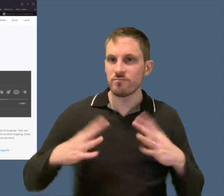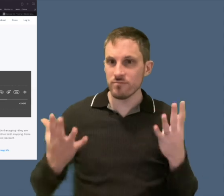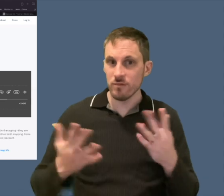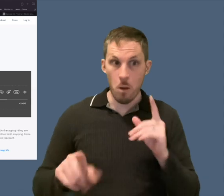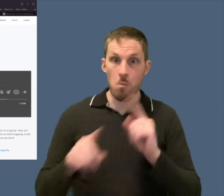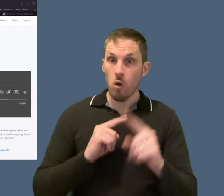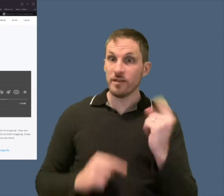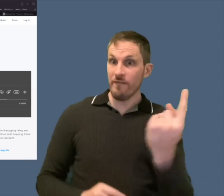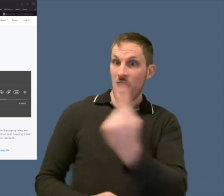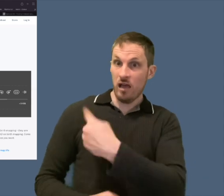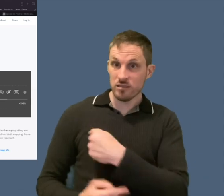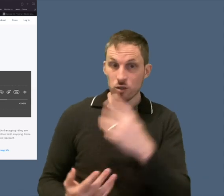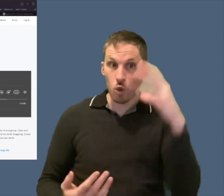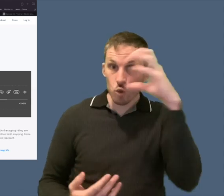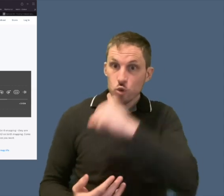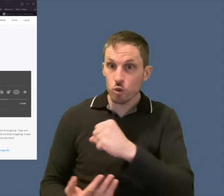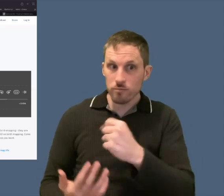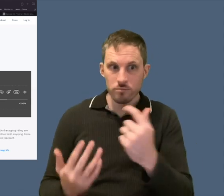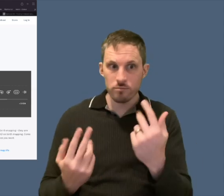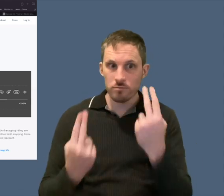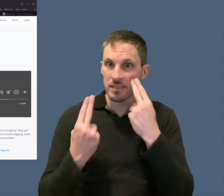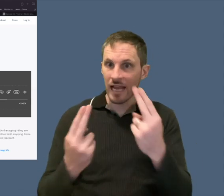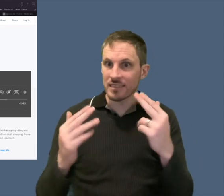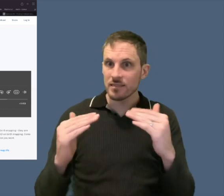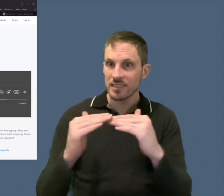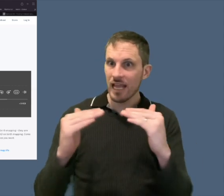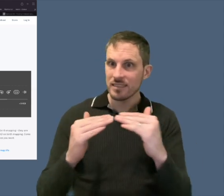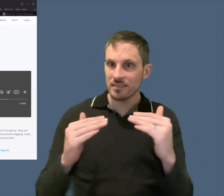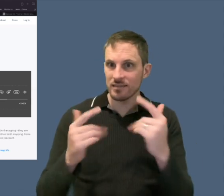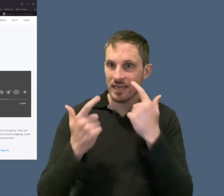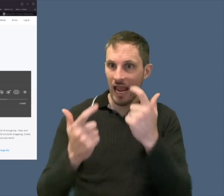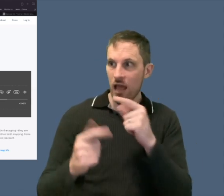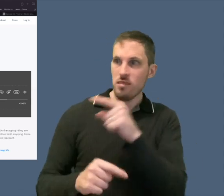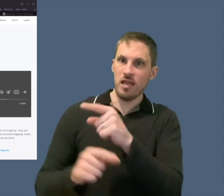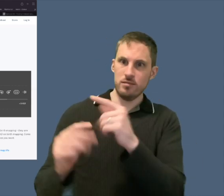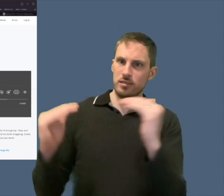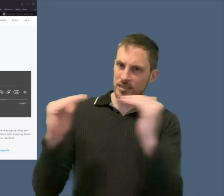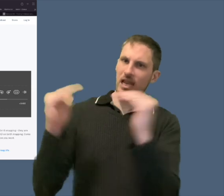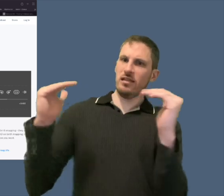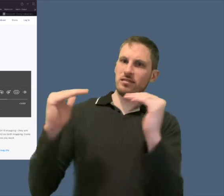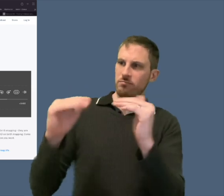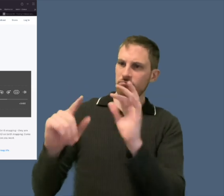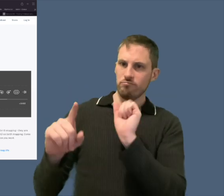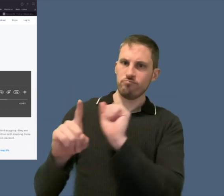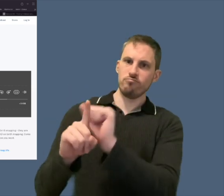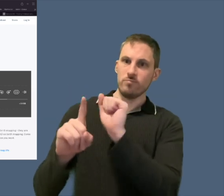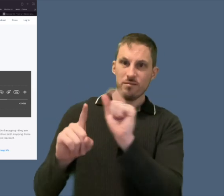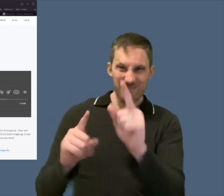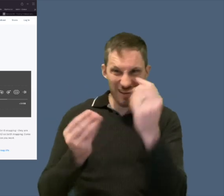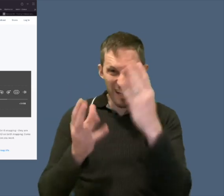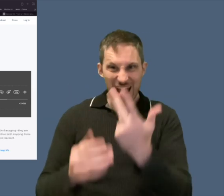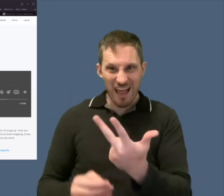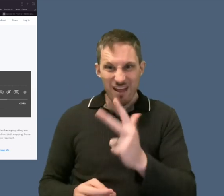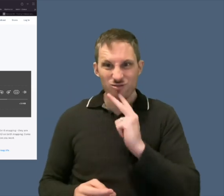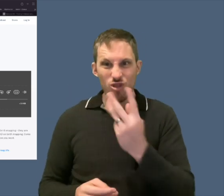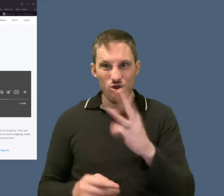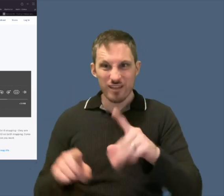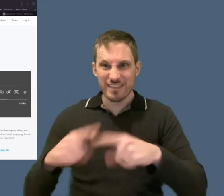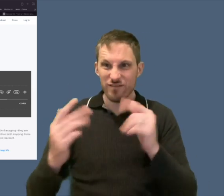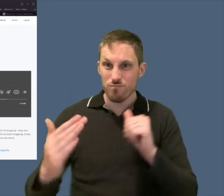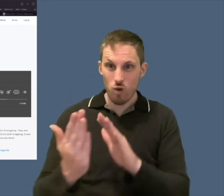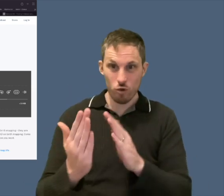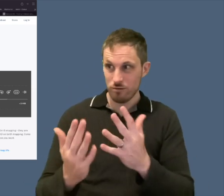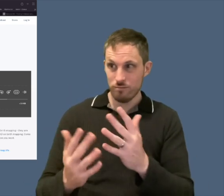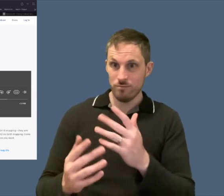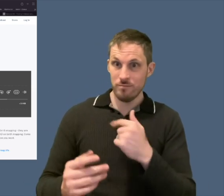assume that standard care is standard, but with 830 different approaches, it's a bit hit and